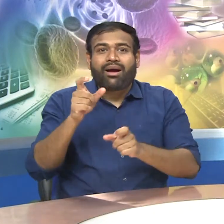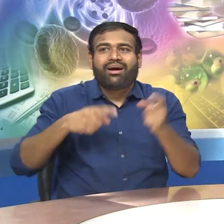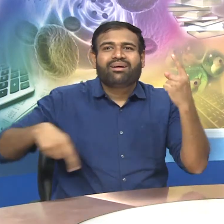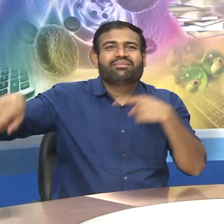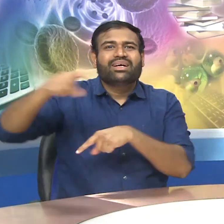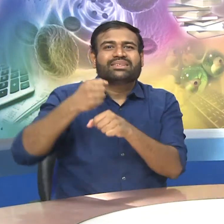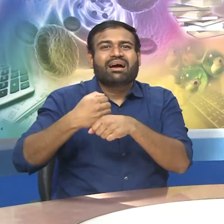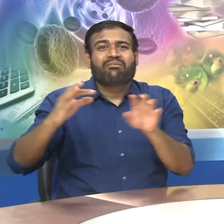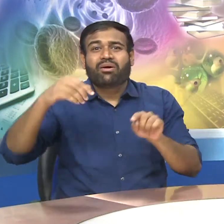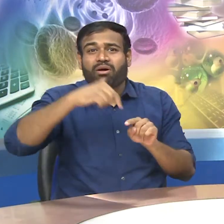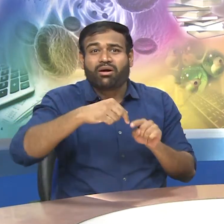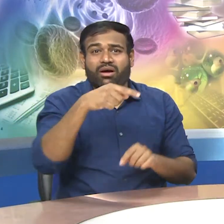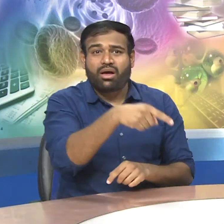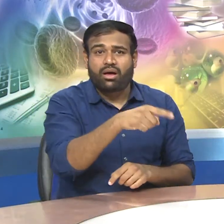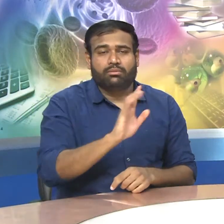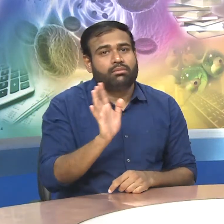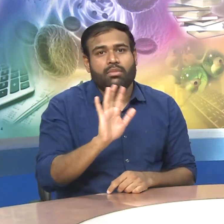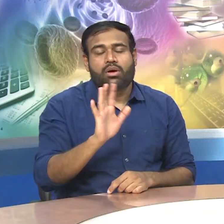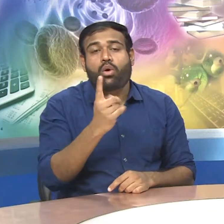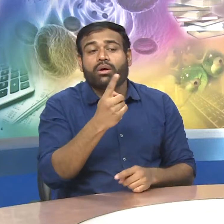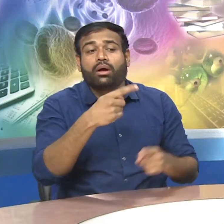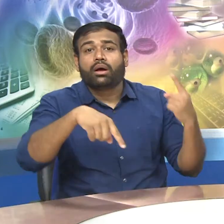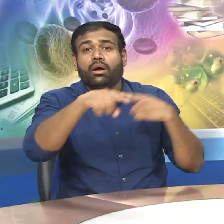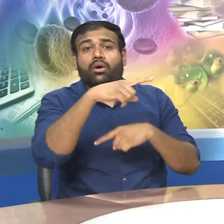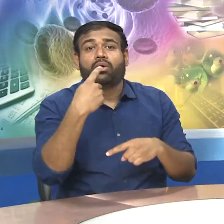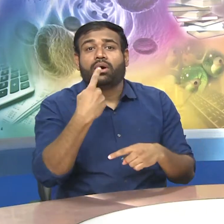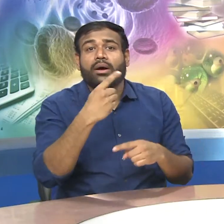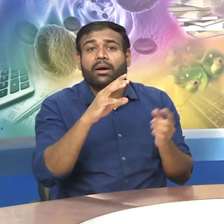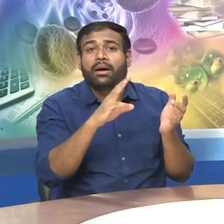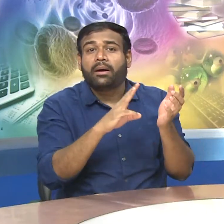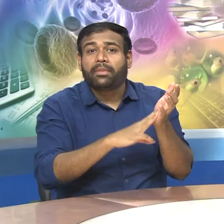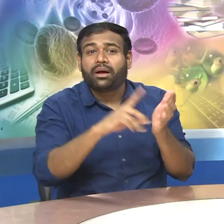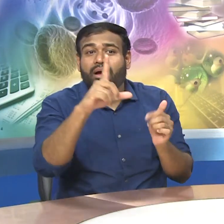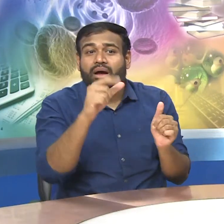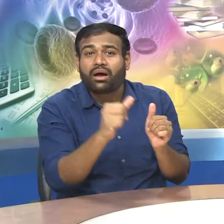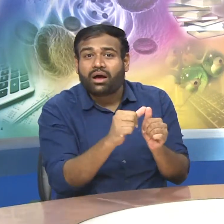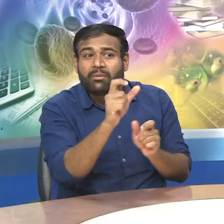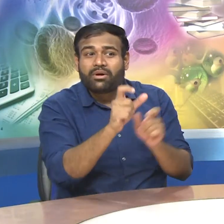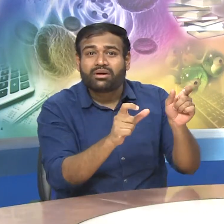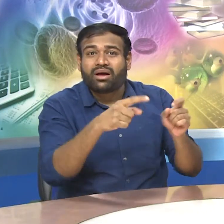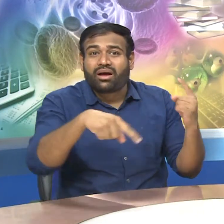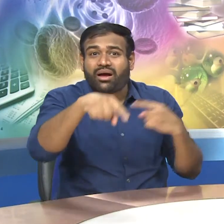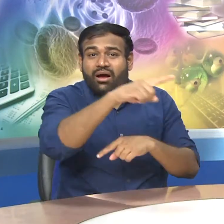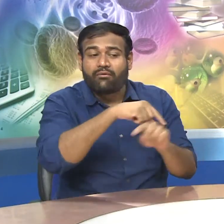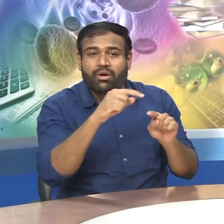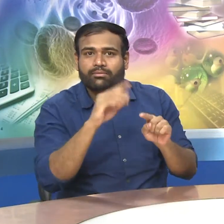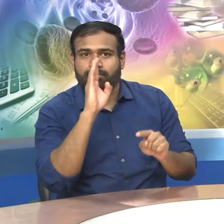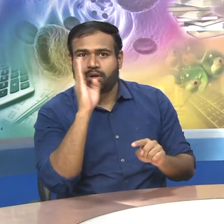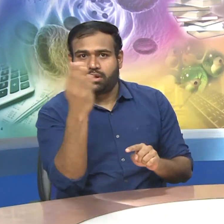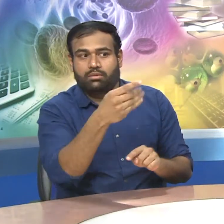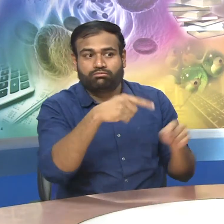proportional representation by means of single transferable vote system.